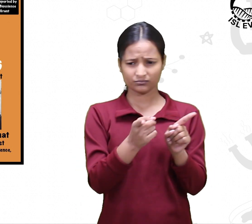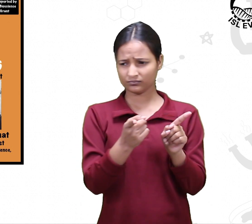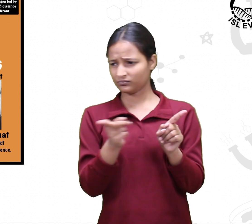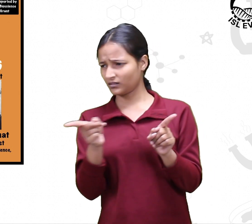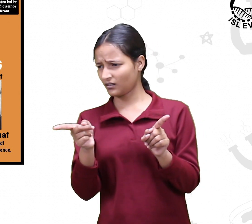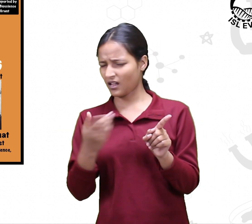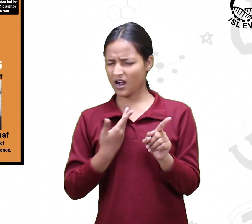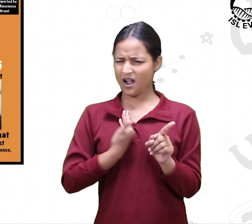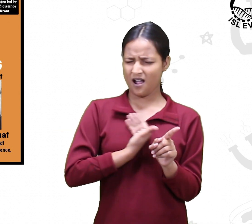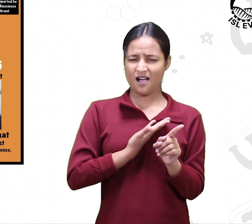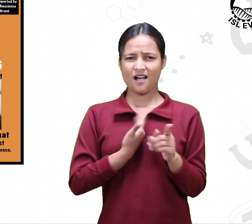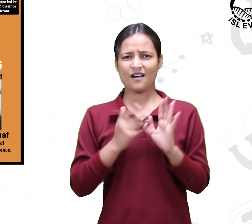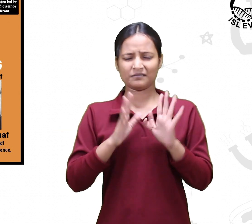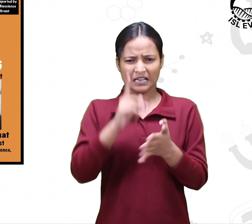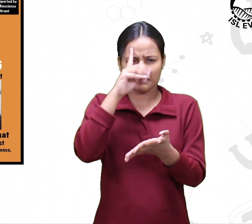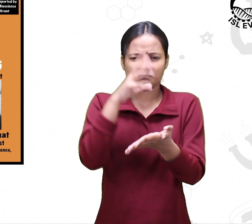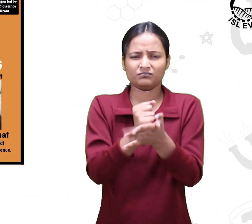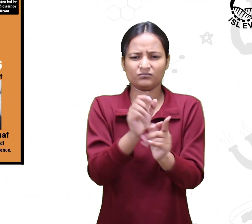to